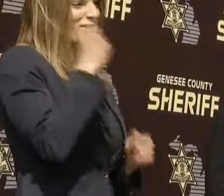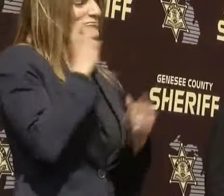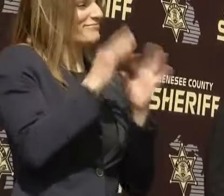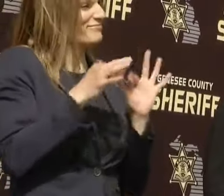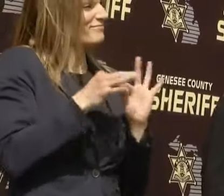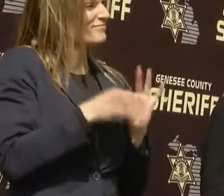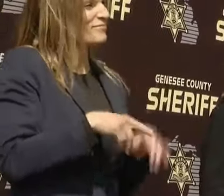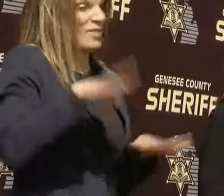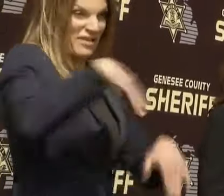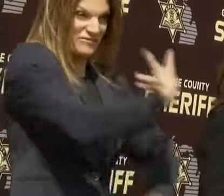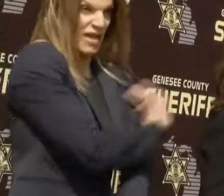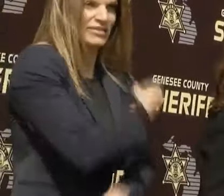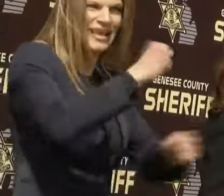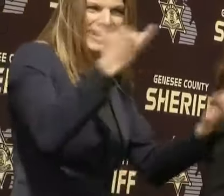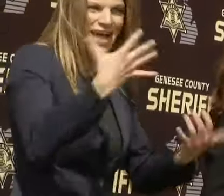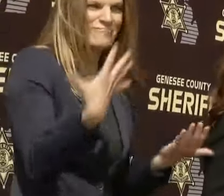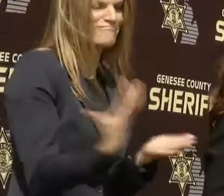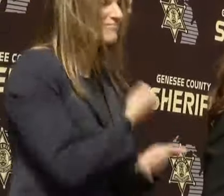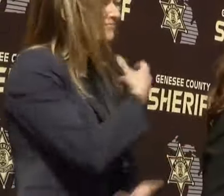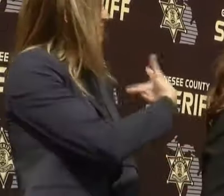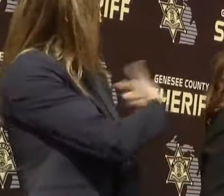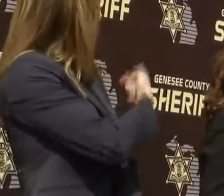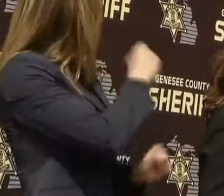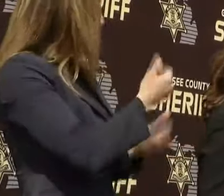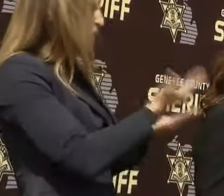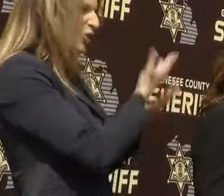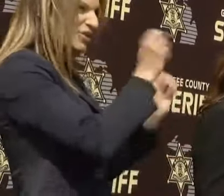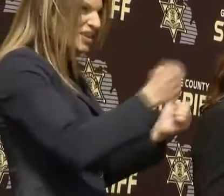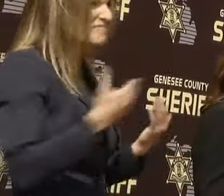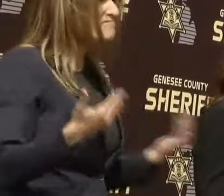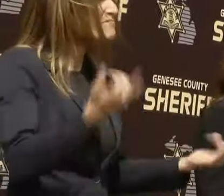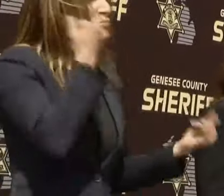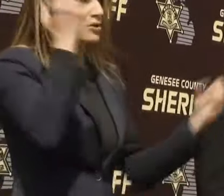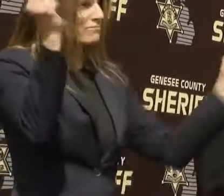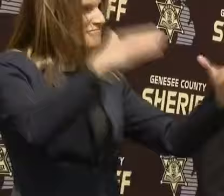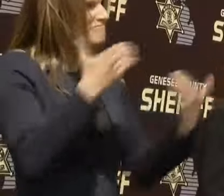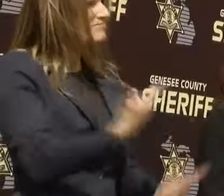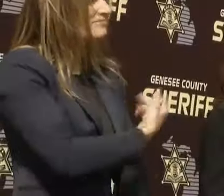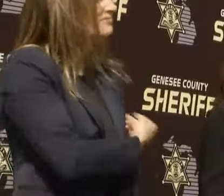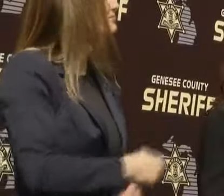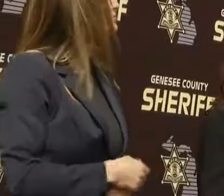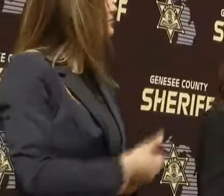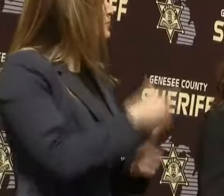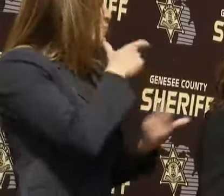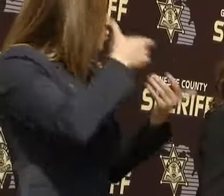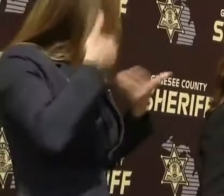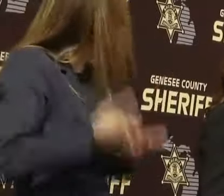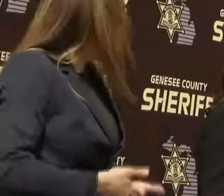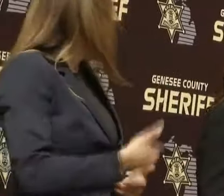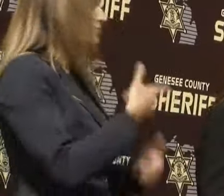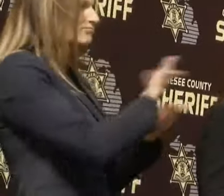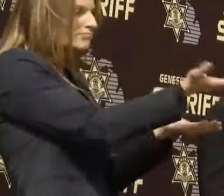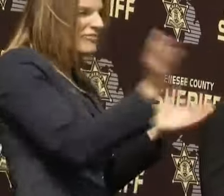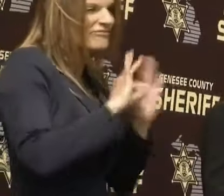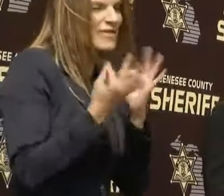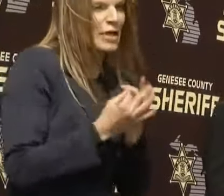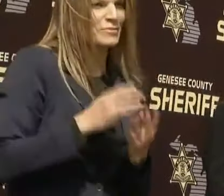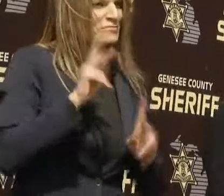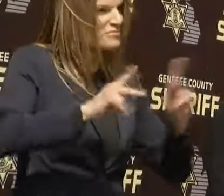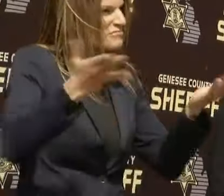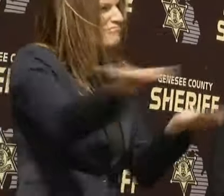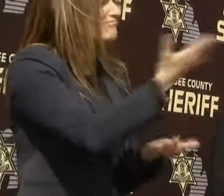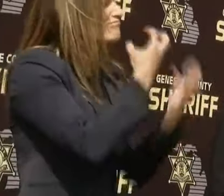gotten vaccinated, please take the opportunity today to do that for yourself and for your family and for your community.